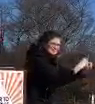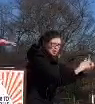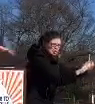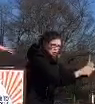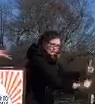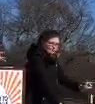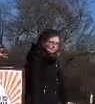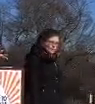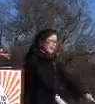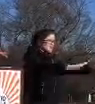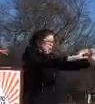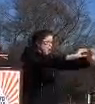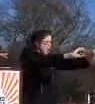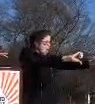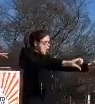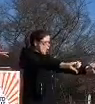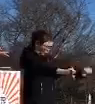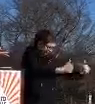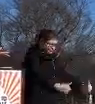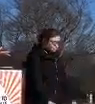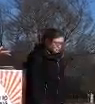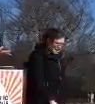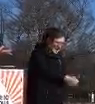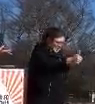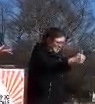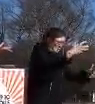he also wants to be your future governor.